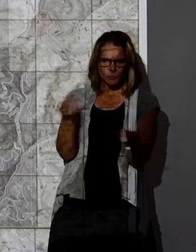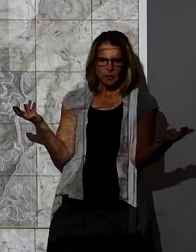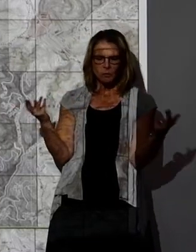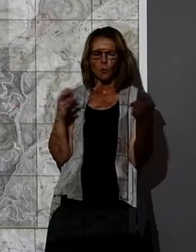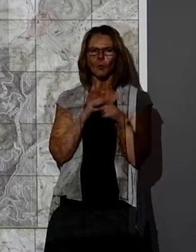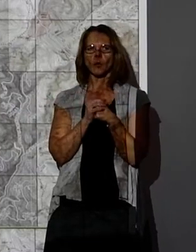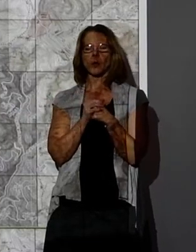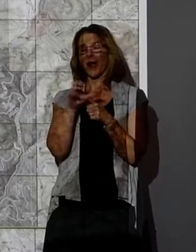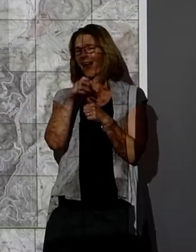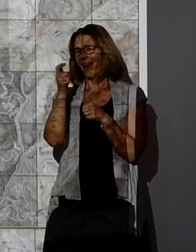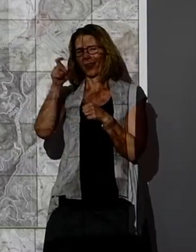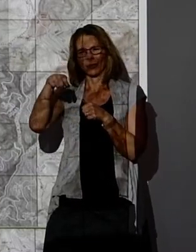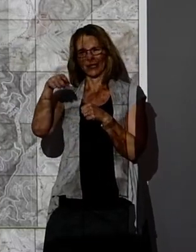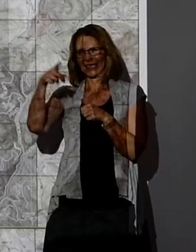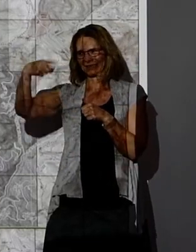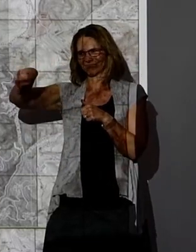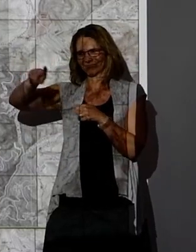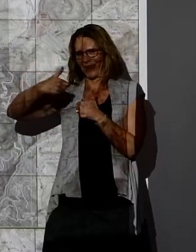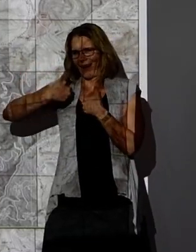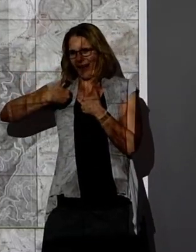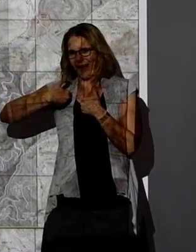and other needs that they need.